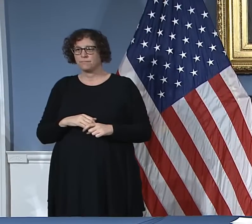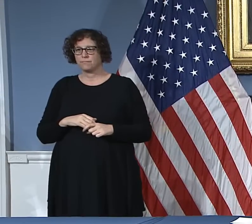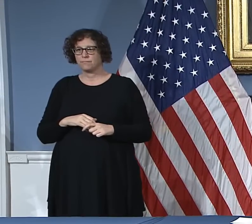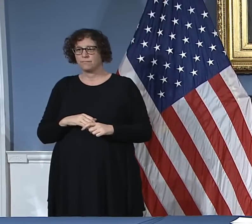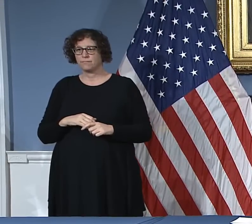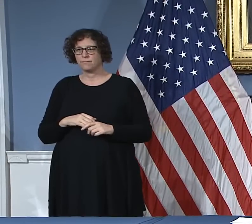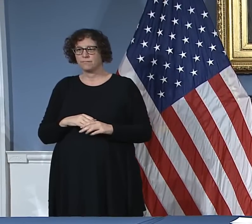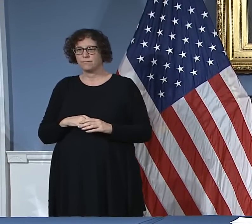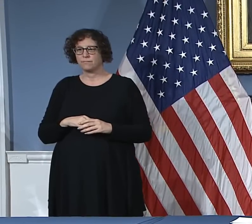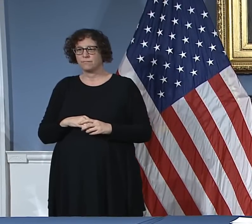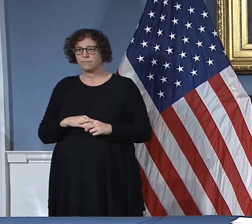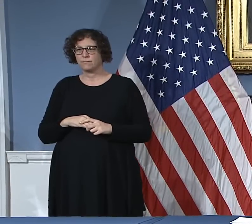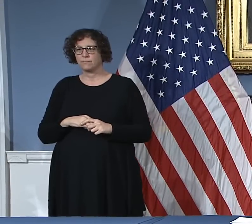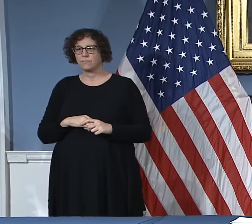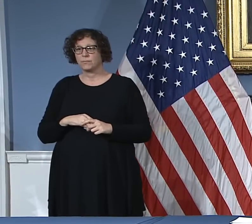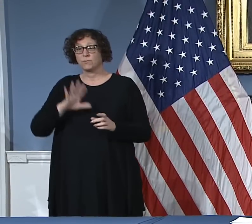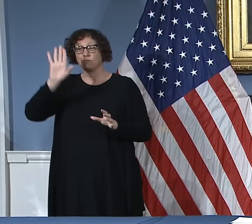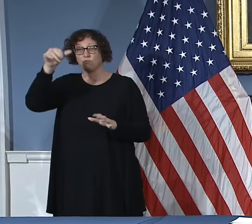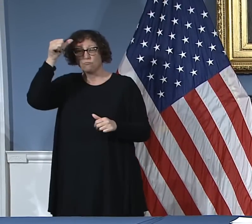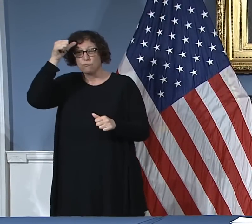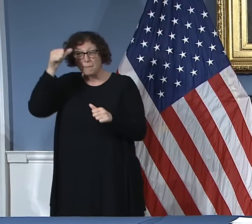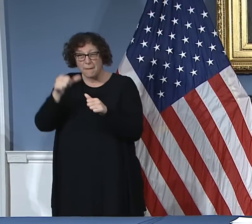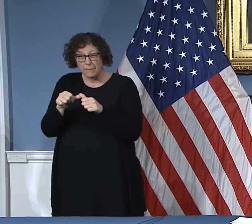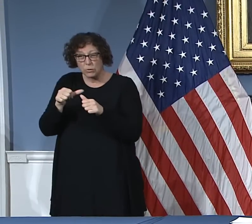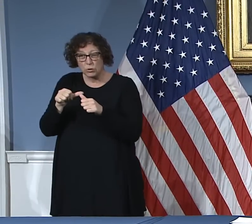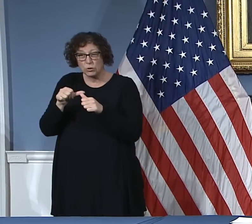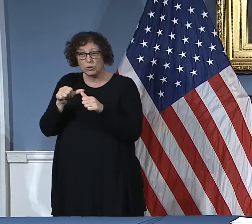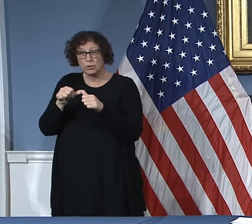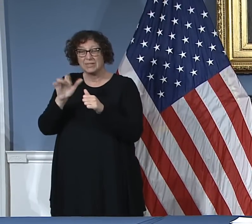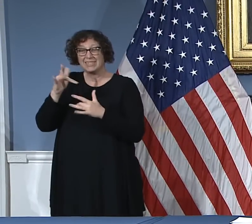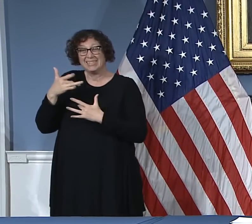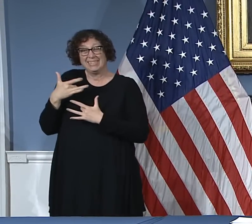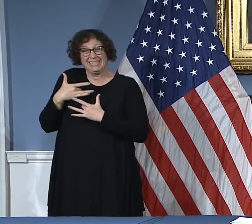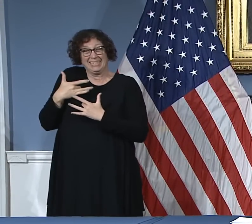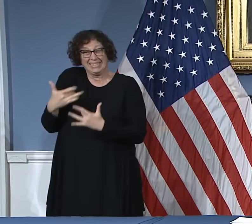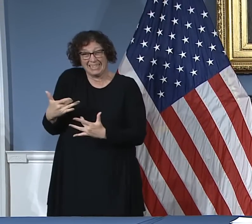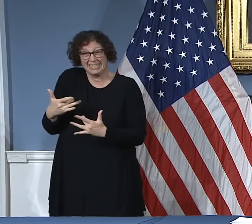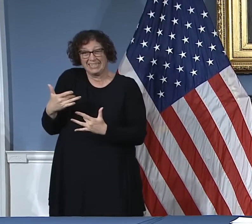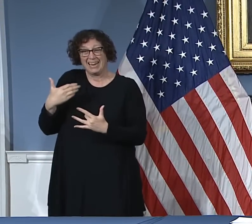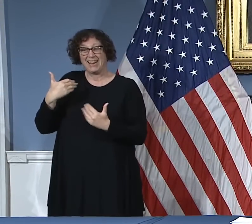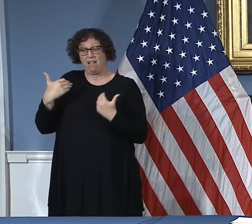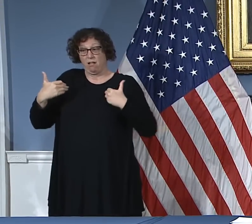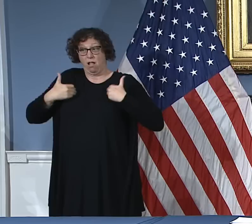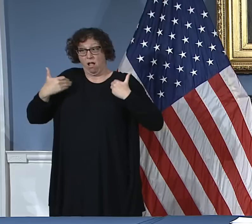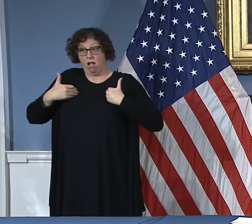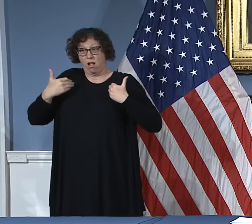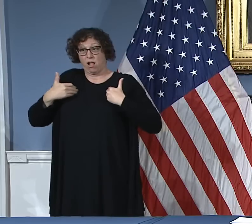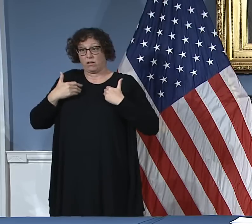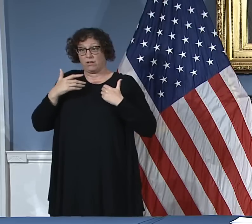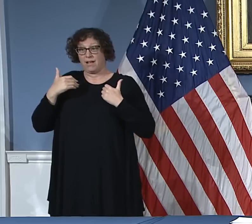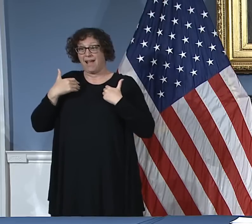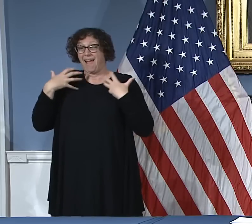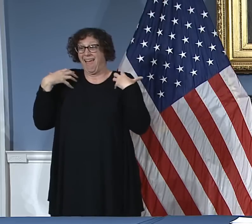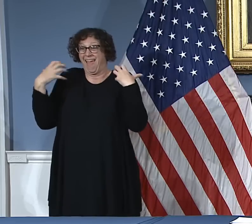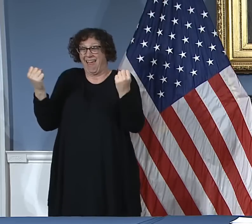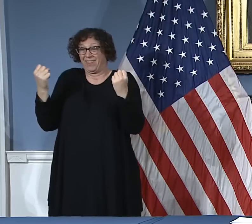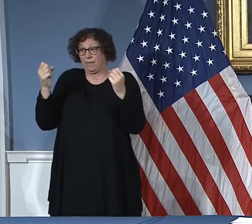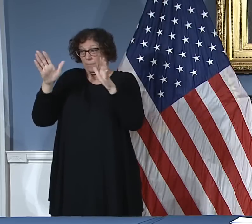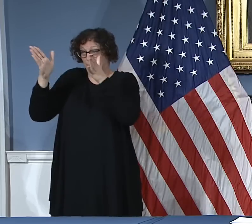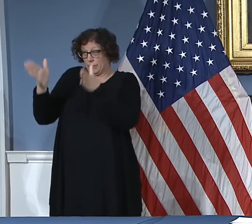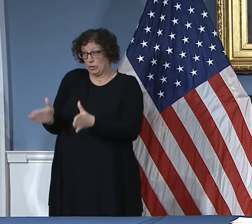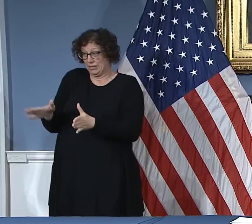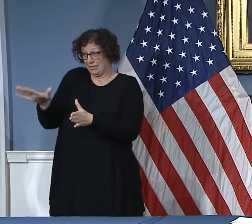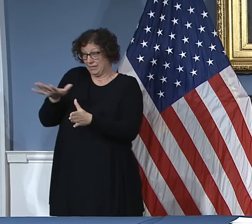typical younger, and this is, again, most PD officers, younger person, Healthy. 20s, 30s,